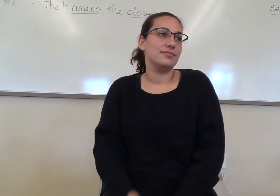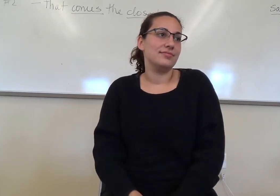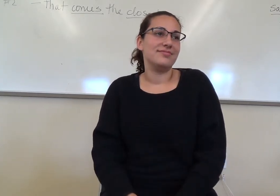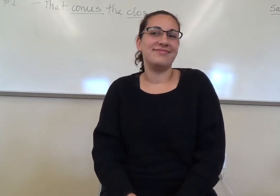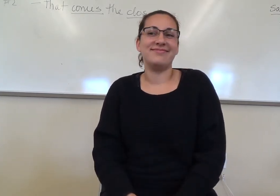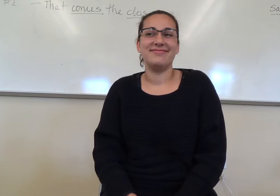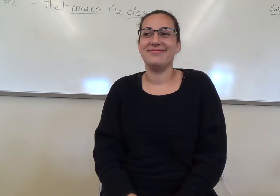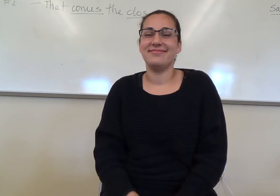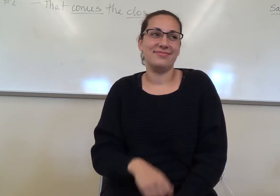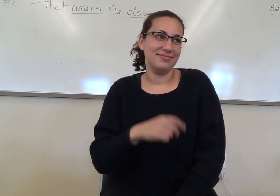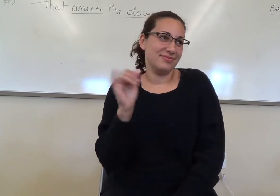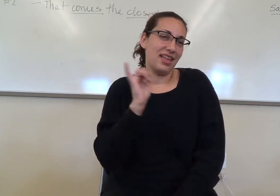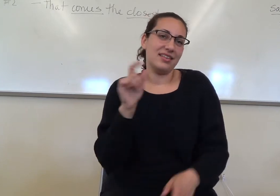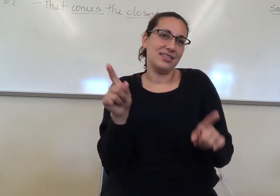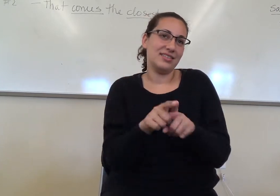disorders. Okay?